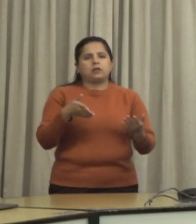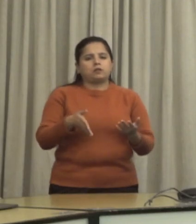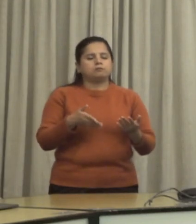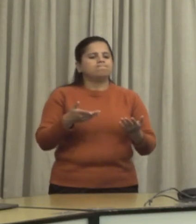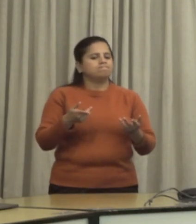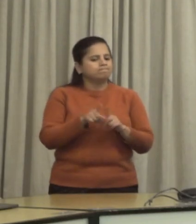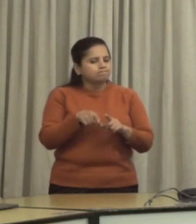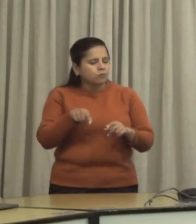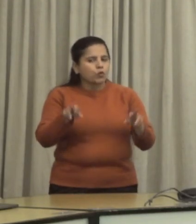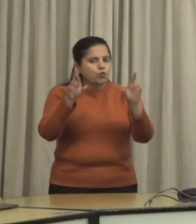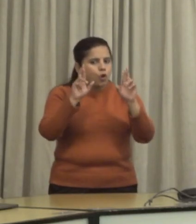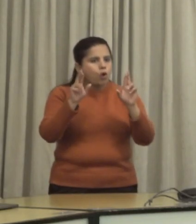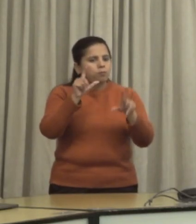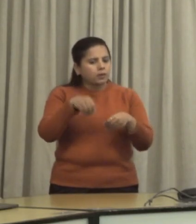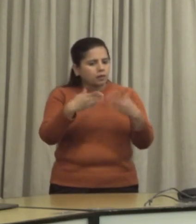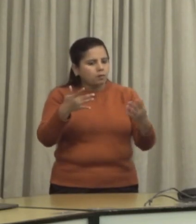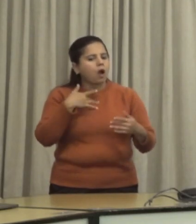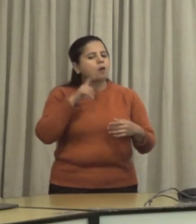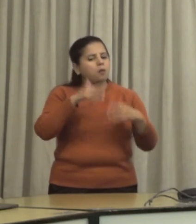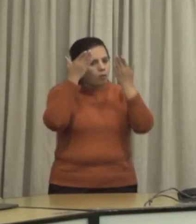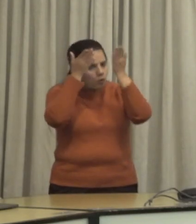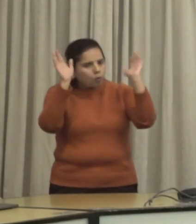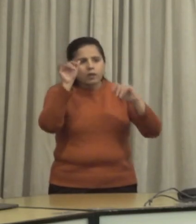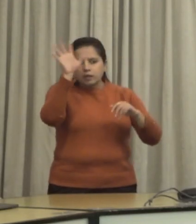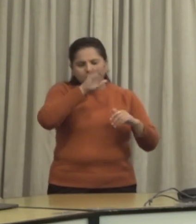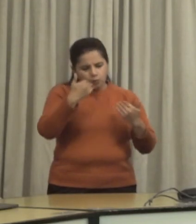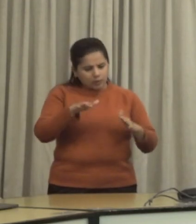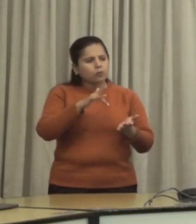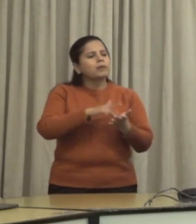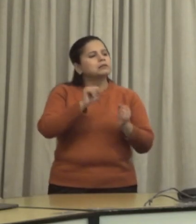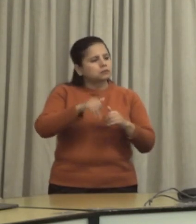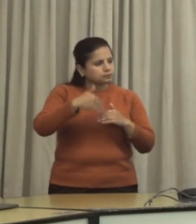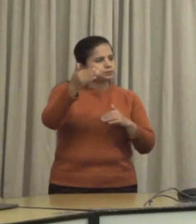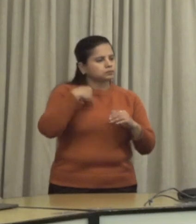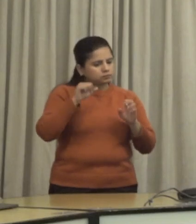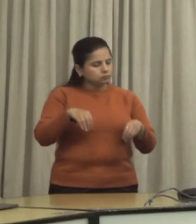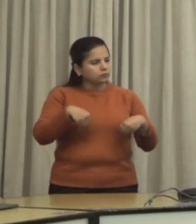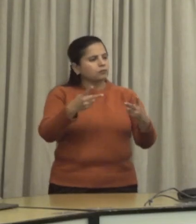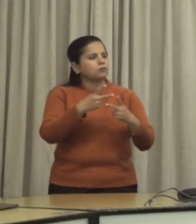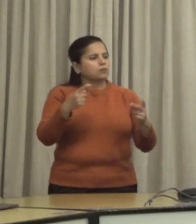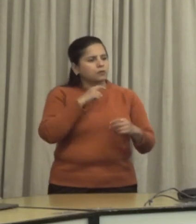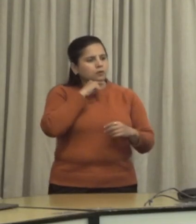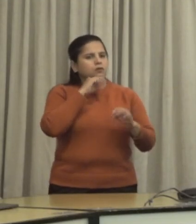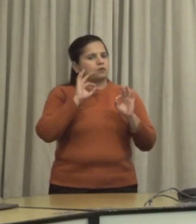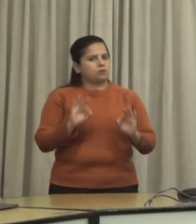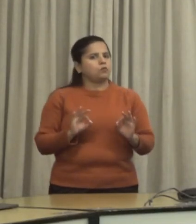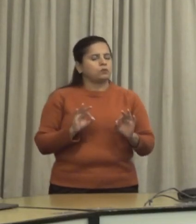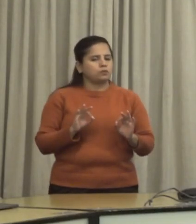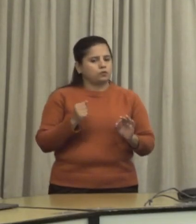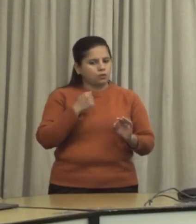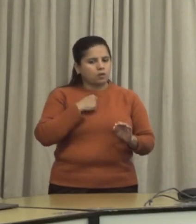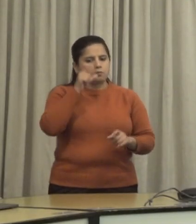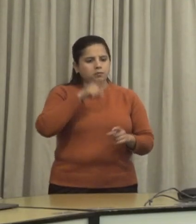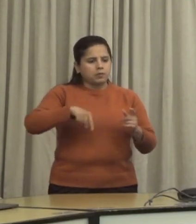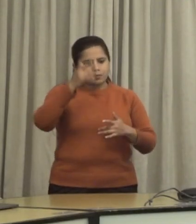wings, giving the hope that definitely India will be a place where we will be able to give dignified end to our